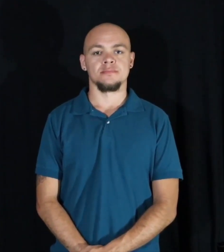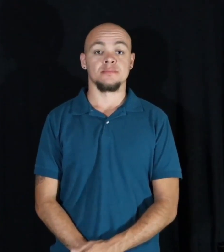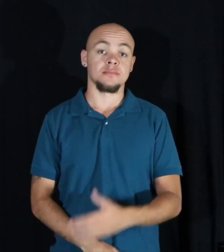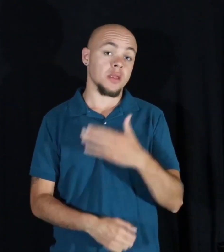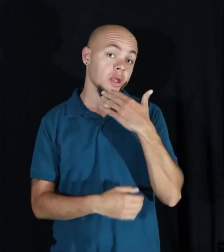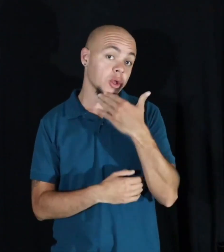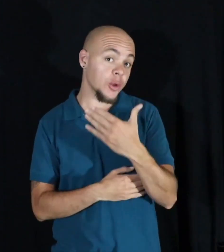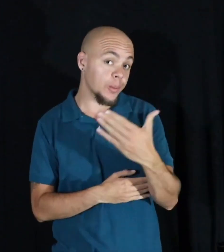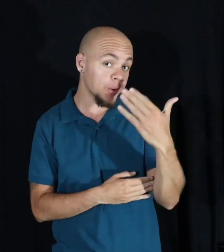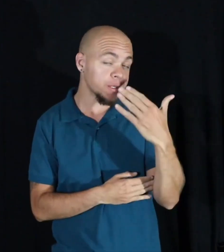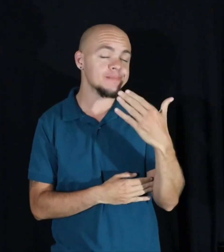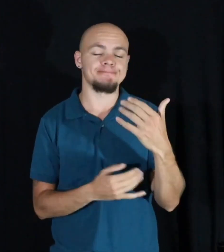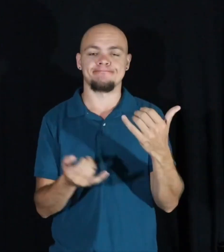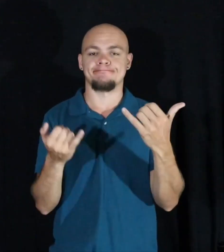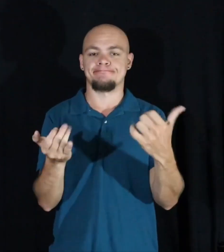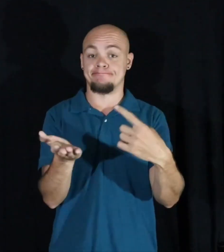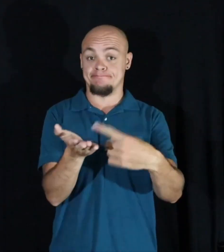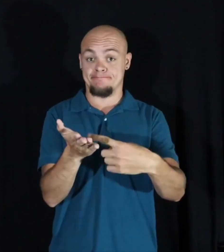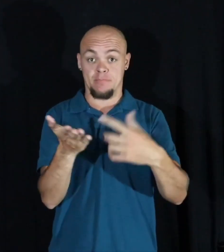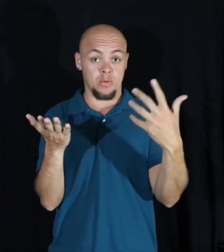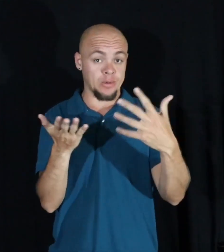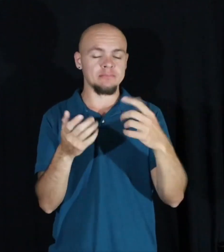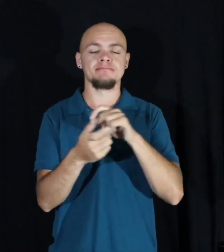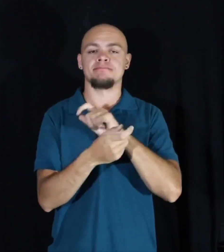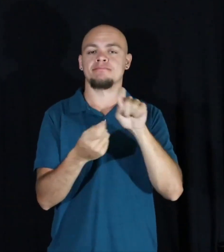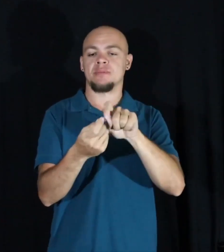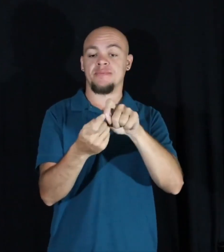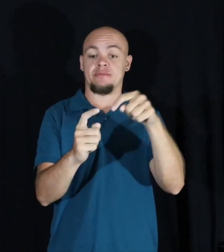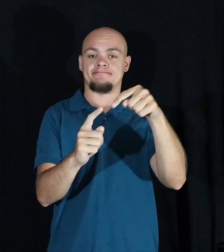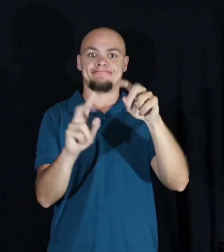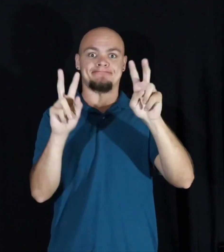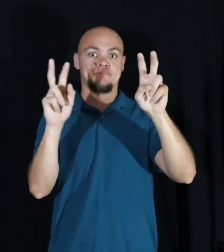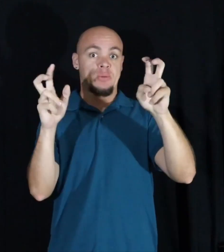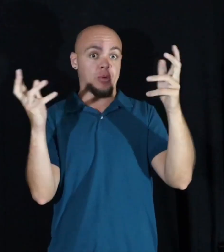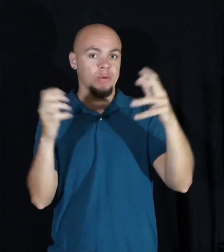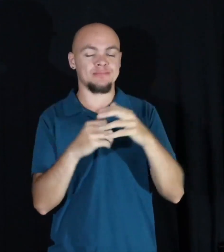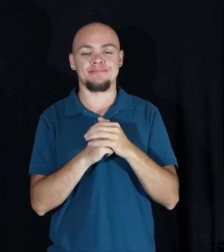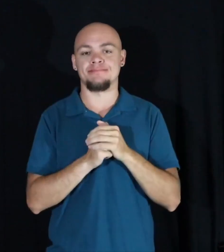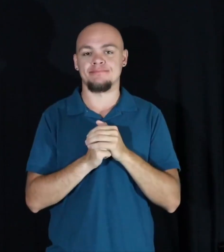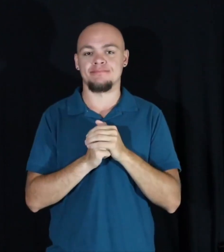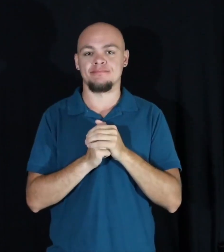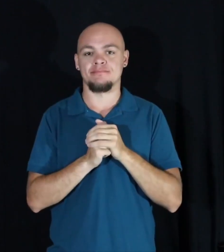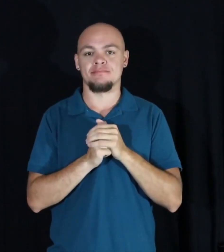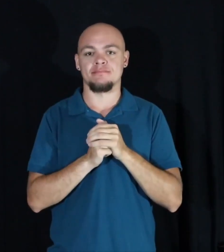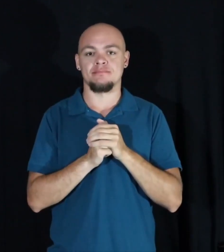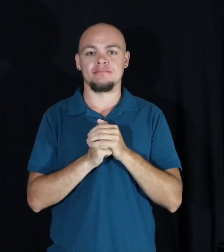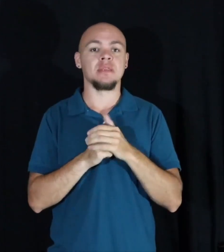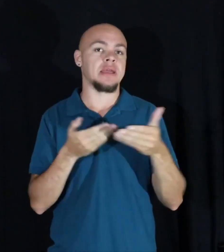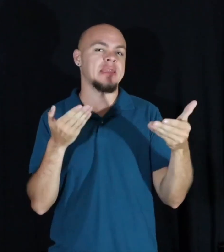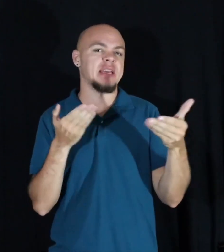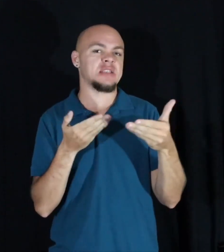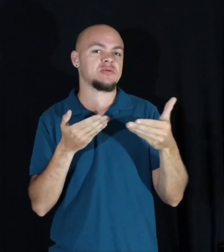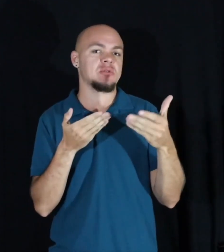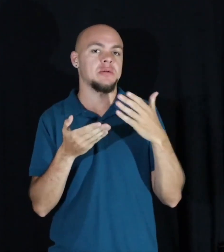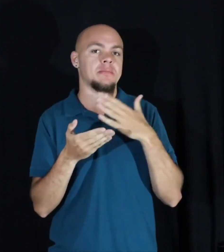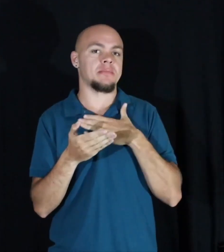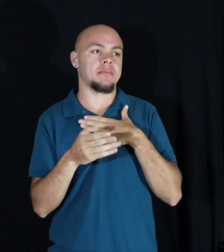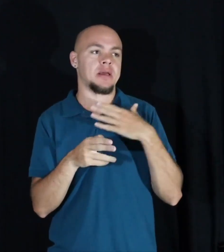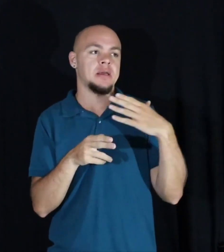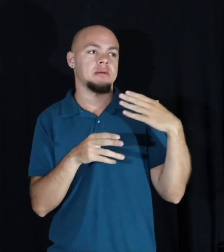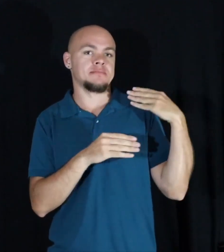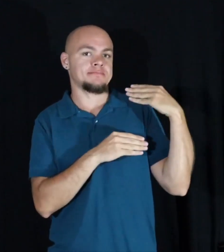Good morning, everyone. Today, I'm going to talk to you specifically about that part that you mentioned in the introduction about my Nigerian